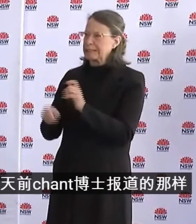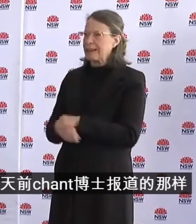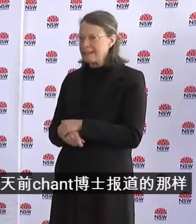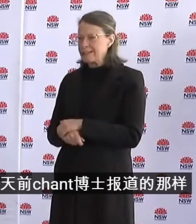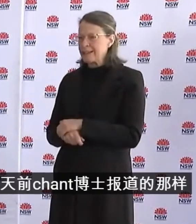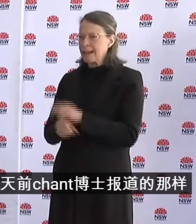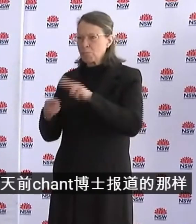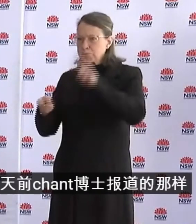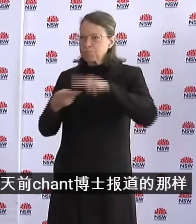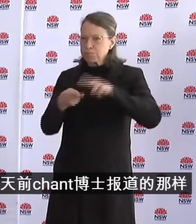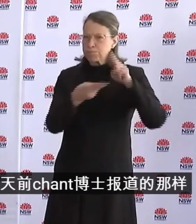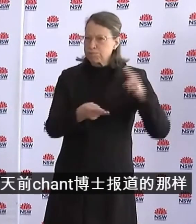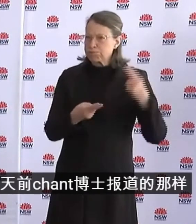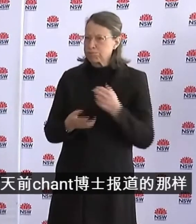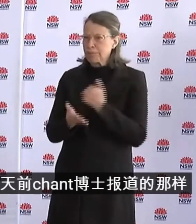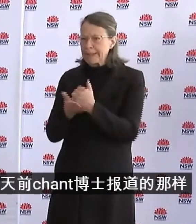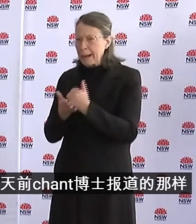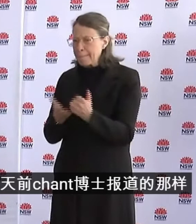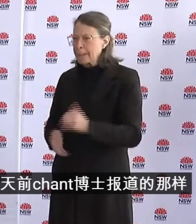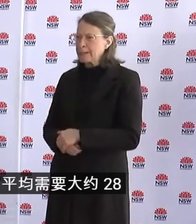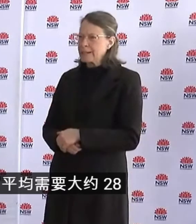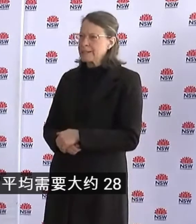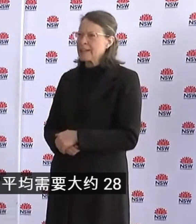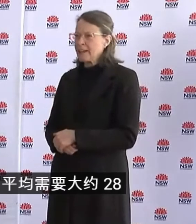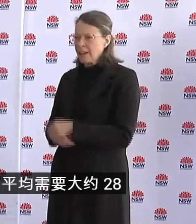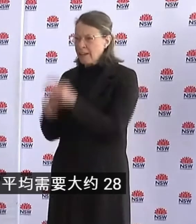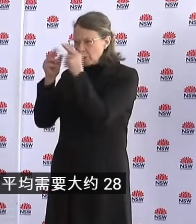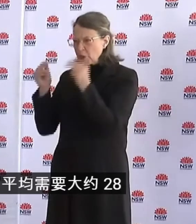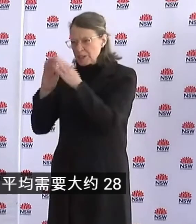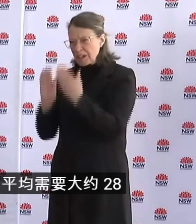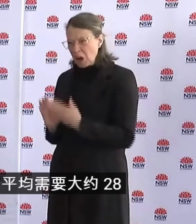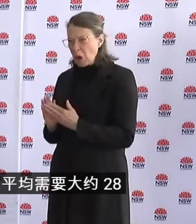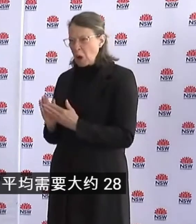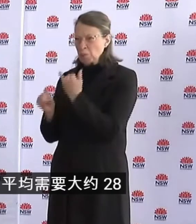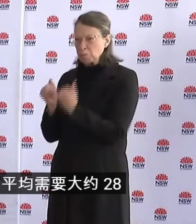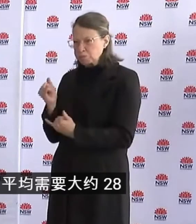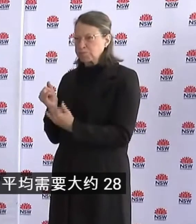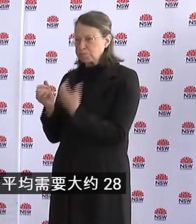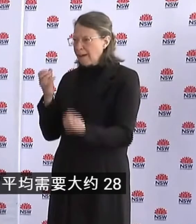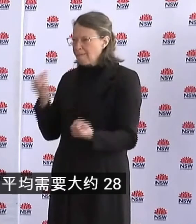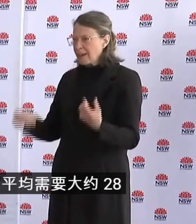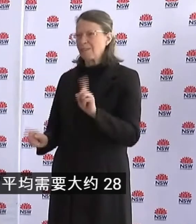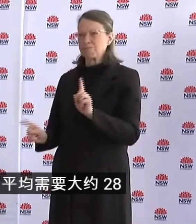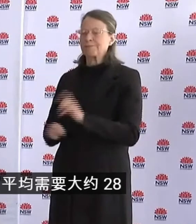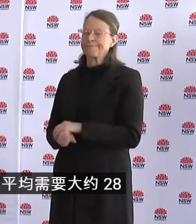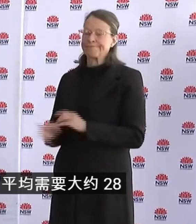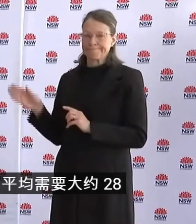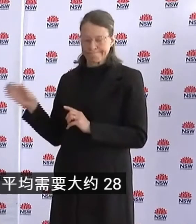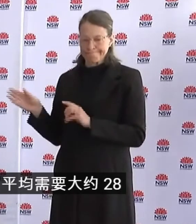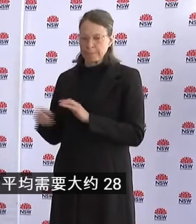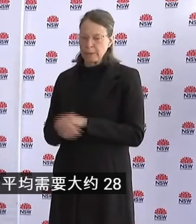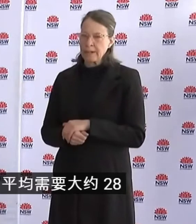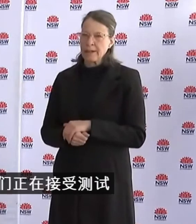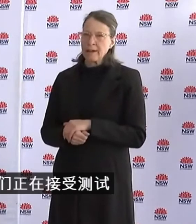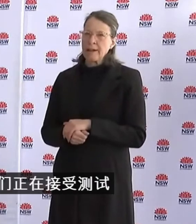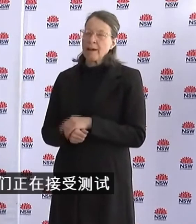of this outbreak? As Dr Chant reported a few days ago, and I'll ask Dr McAnulty to repeat that, on average it's taking